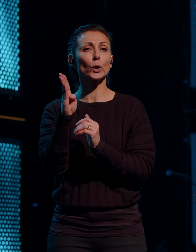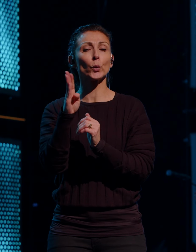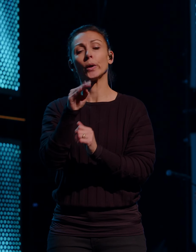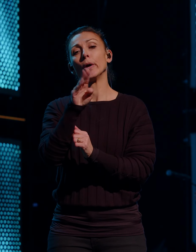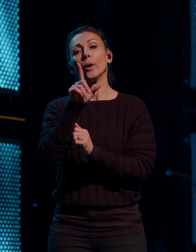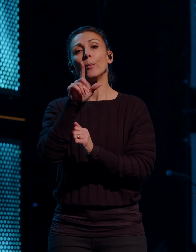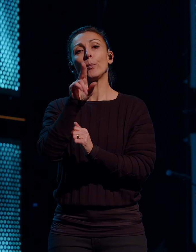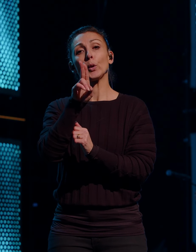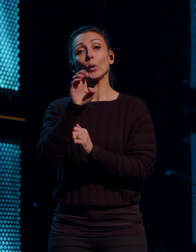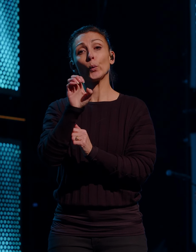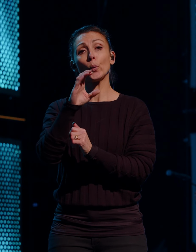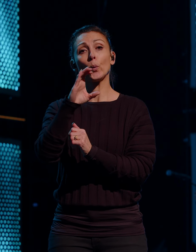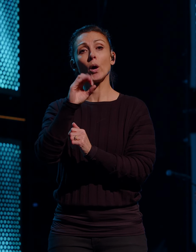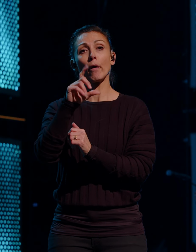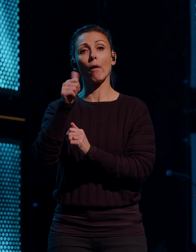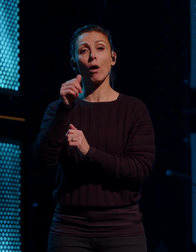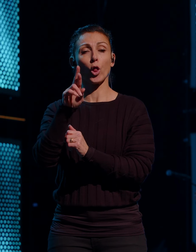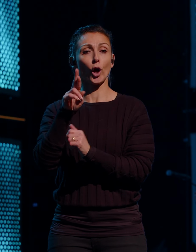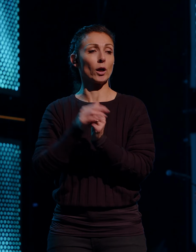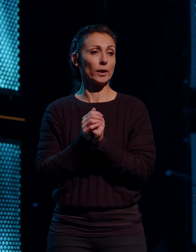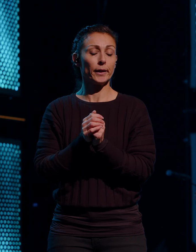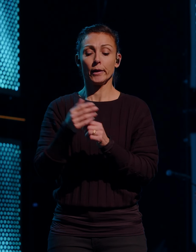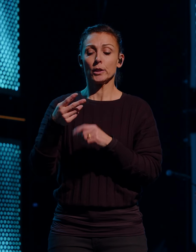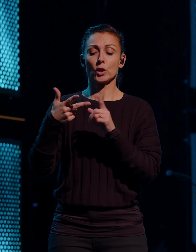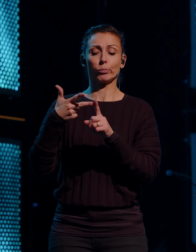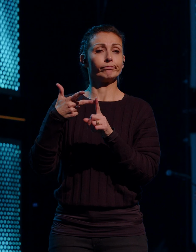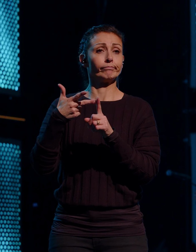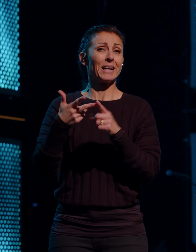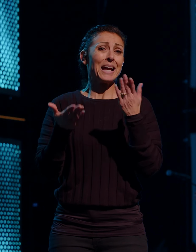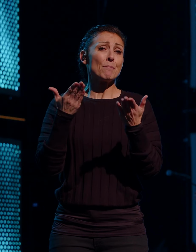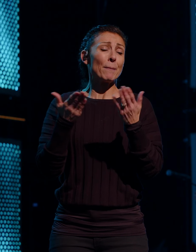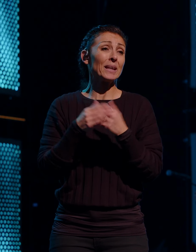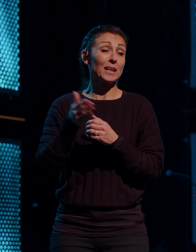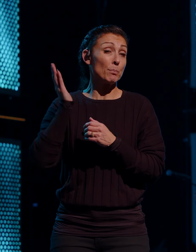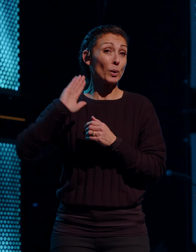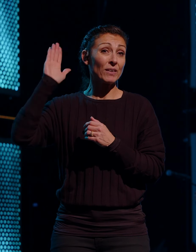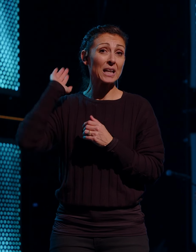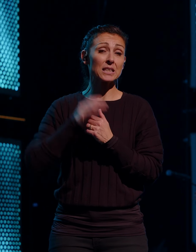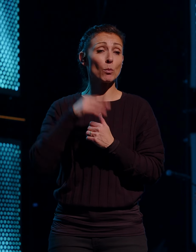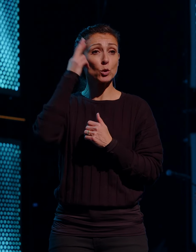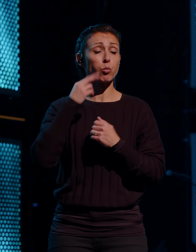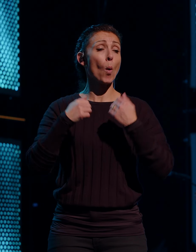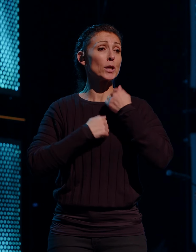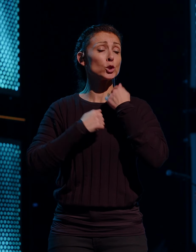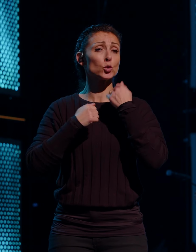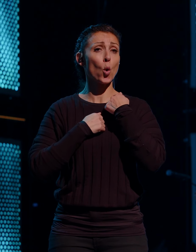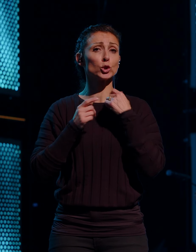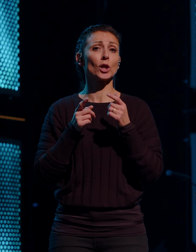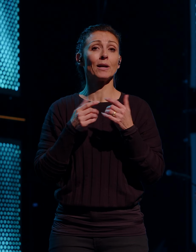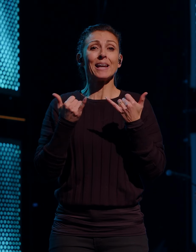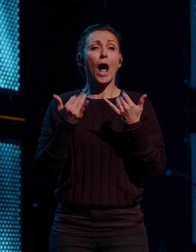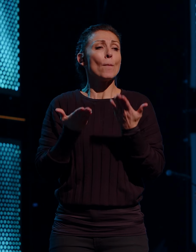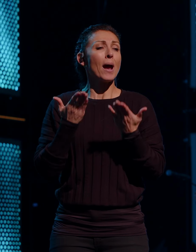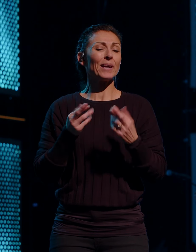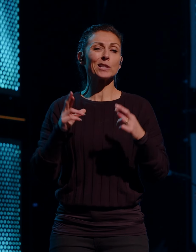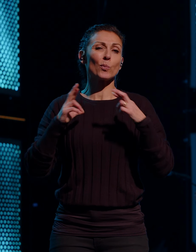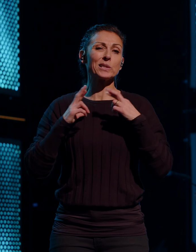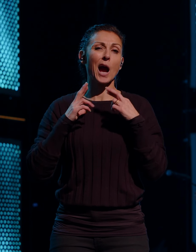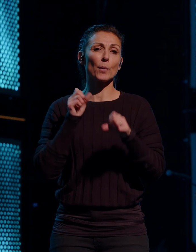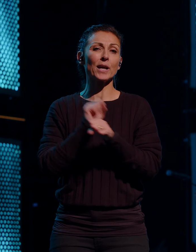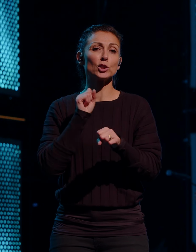Roman soldier. Now he's older, it's a retirement job. He's sitting there making sure these goons don't get out of prison. Kind